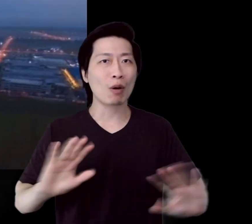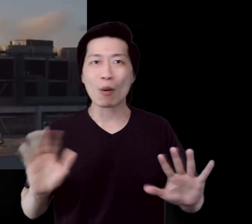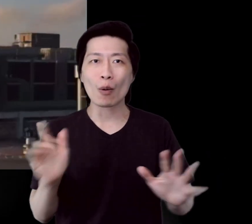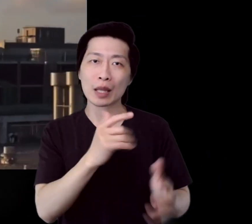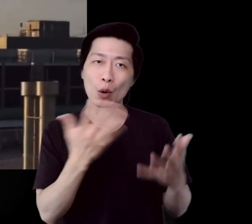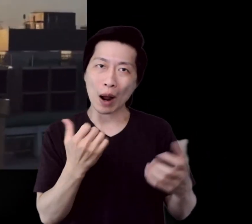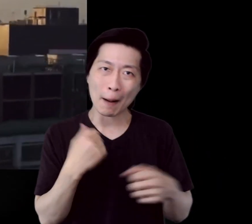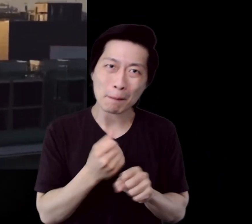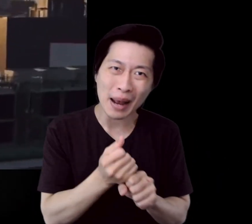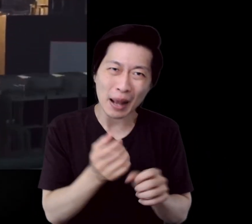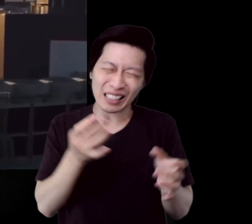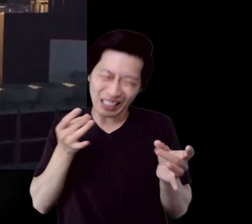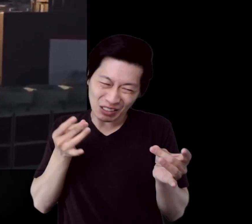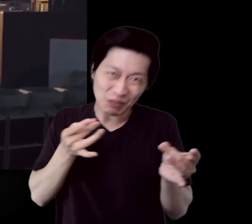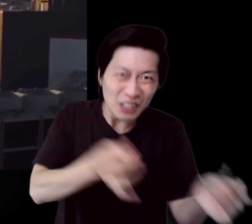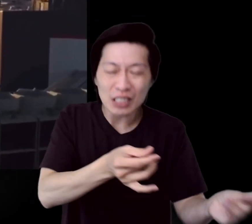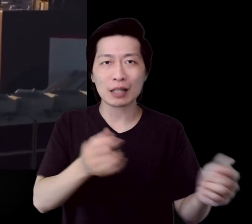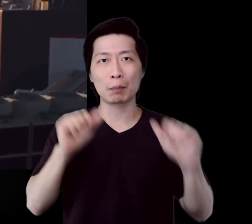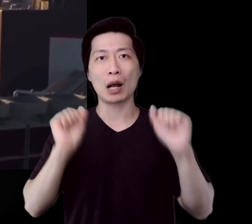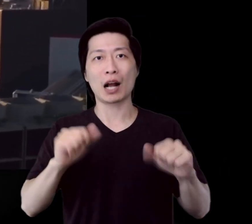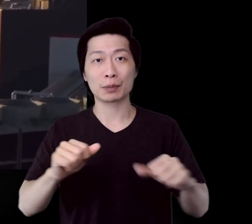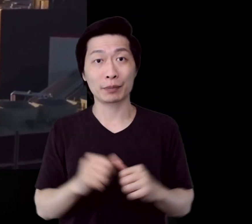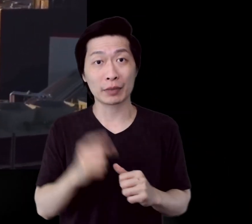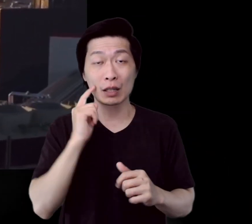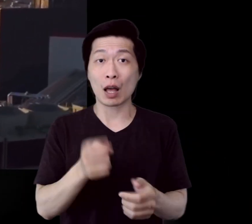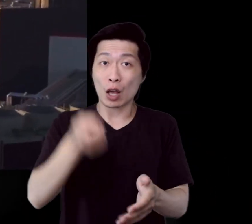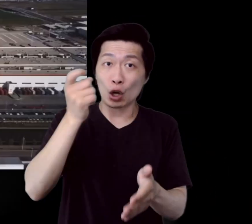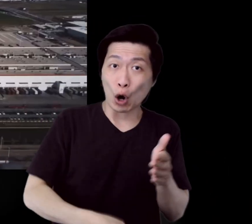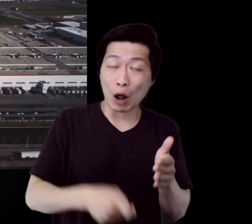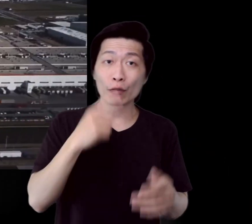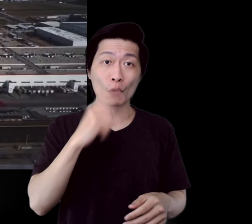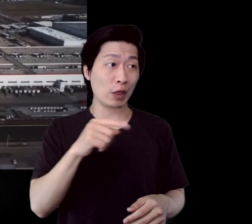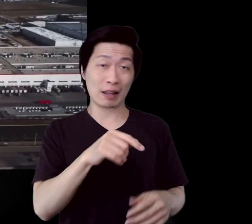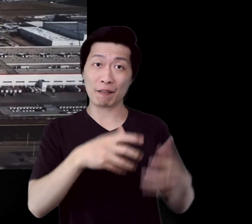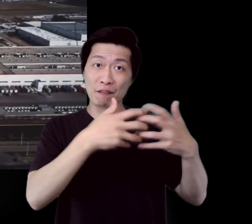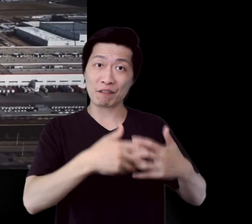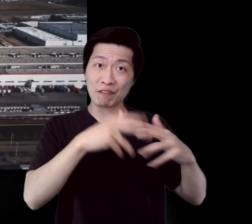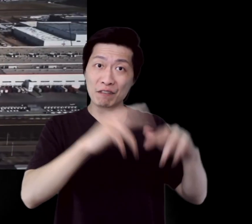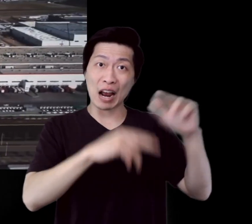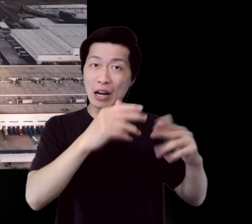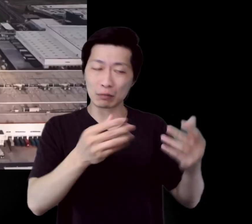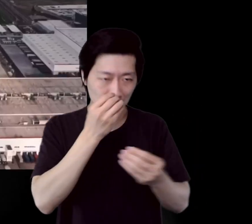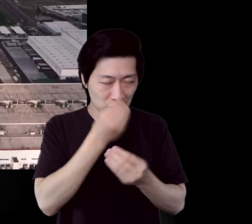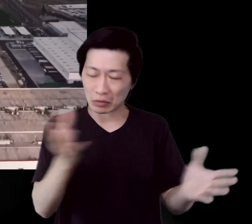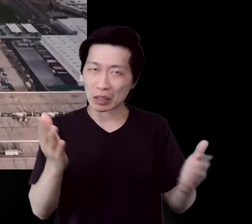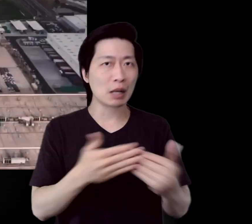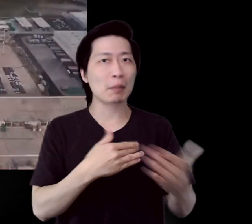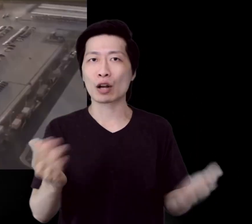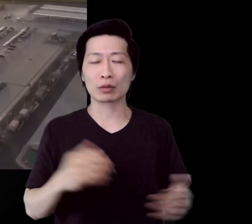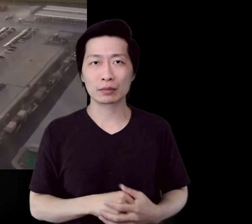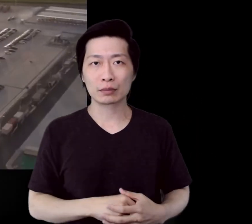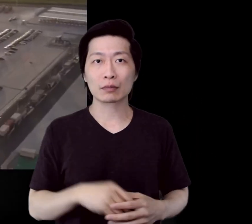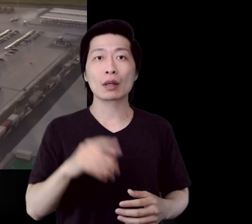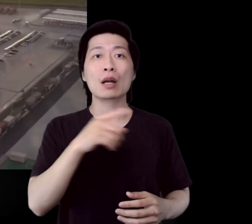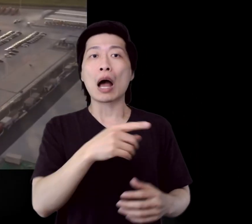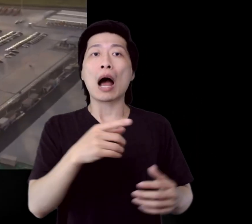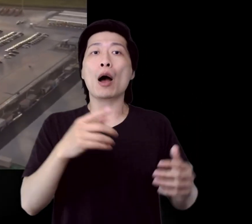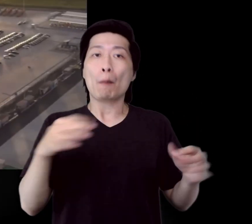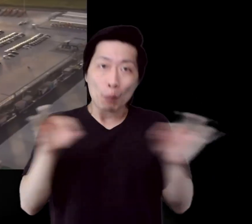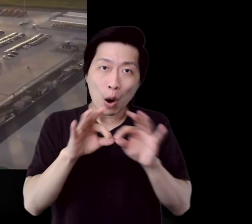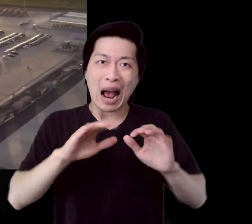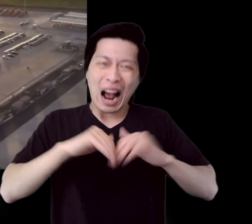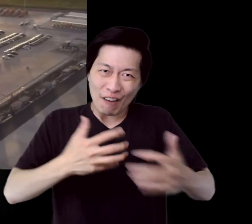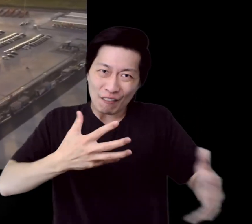as efficient as possible. The cost of the factory plays no role. Only how fast can we make this